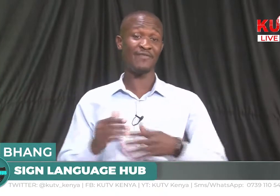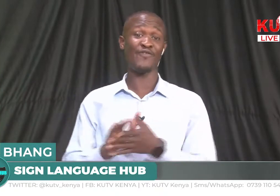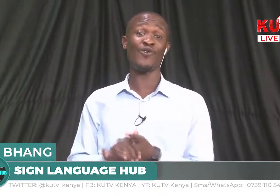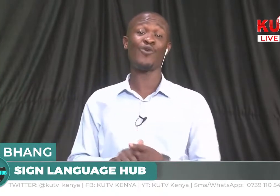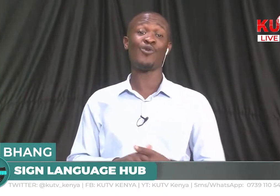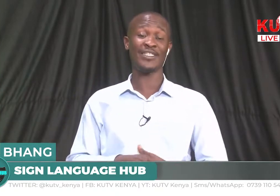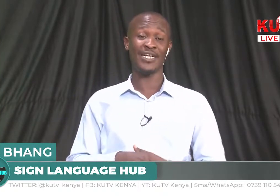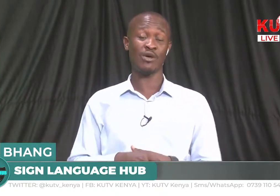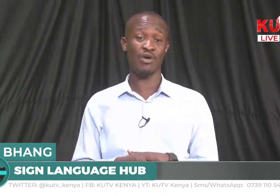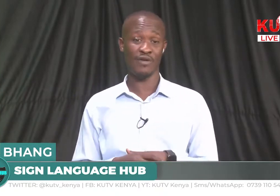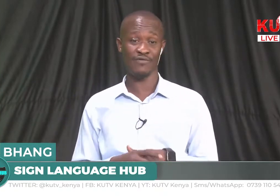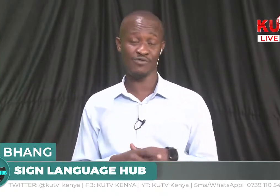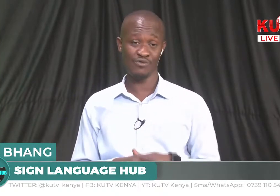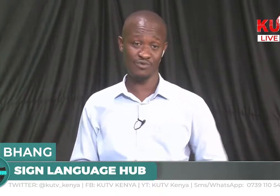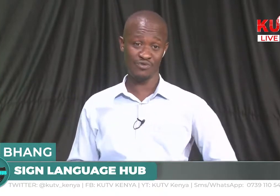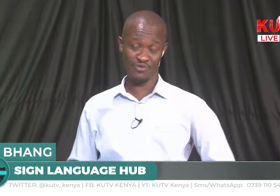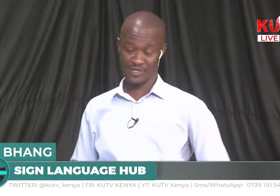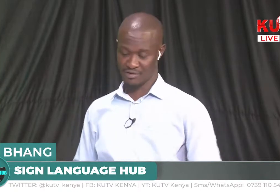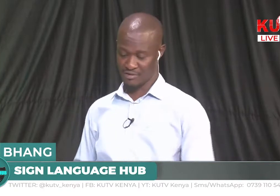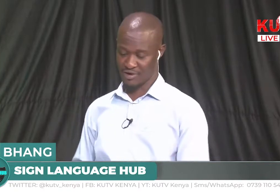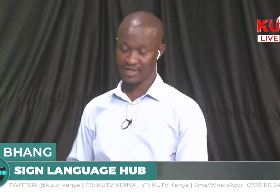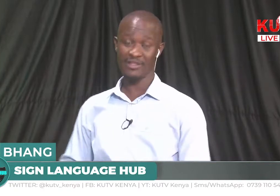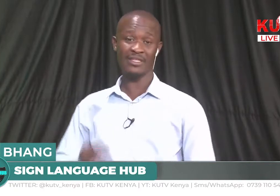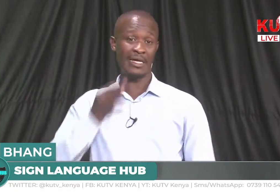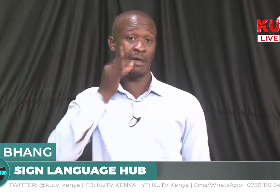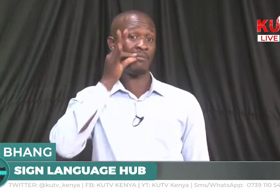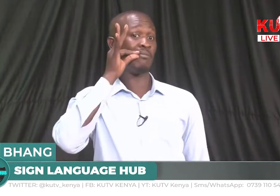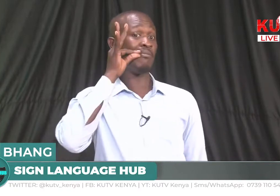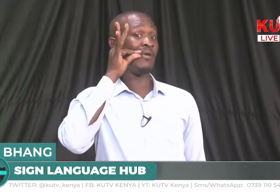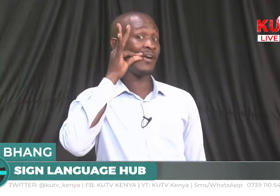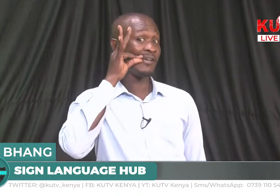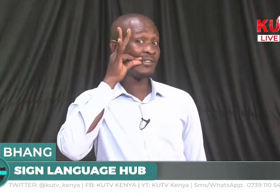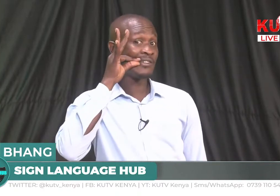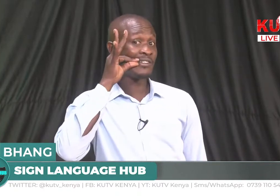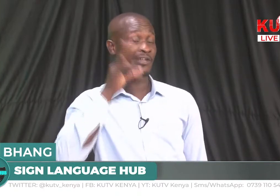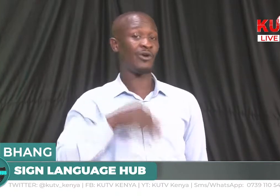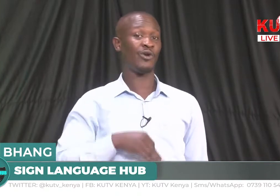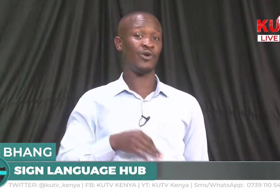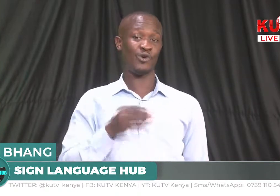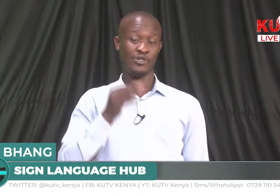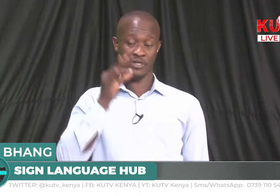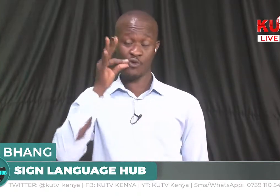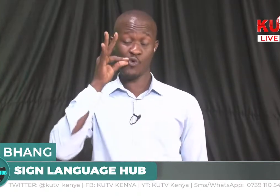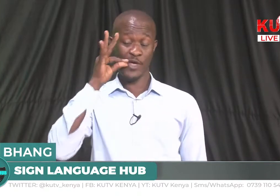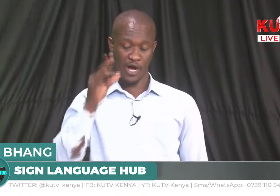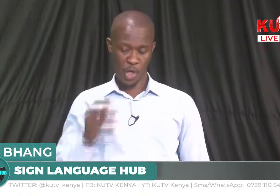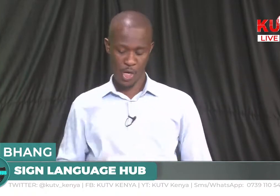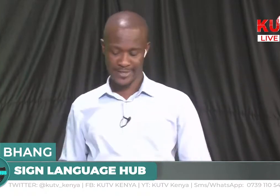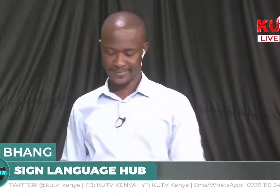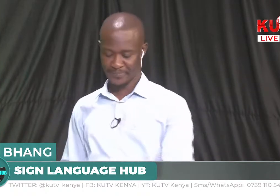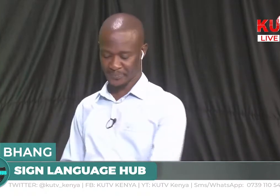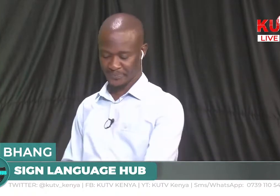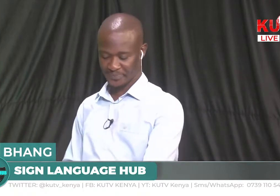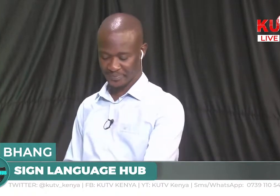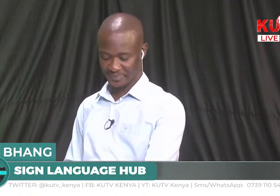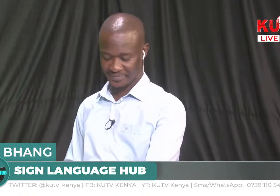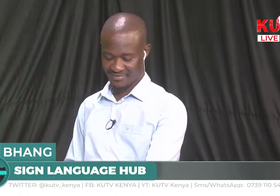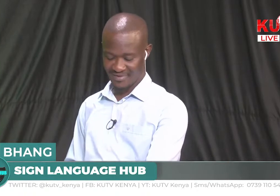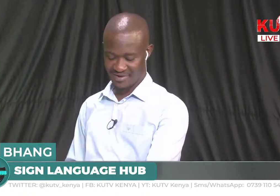for Wajakoya, for those who know Wajakoya. Bang or Wajakoya. All